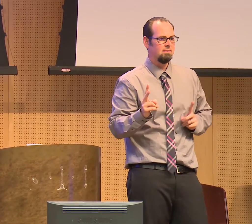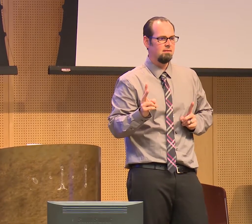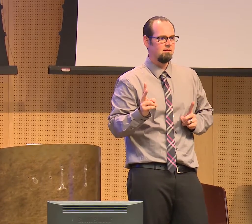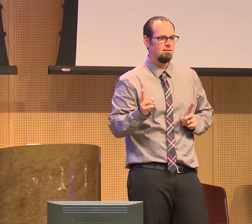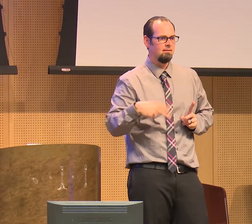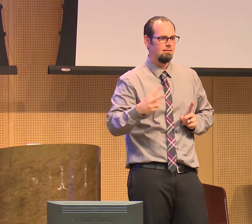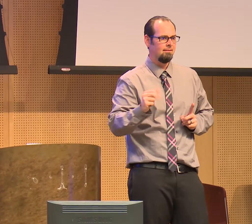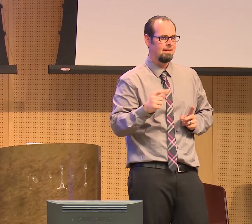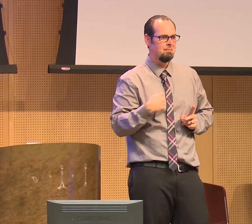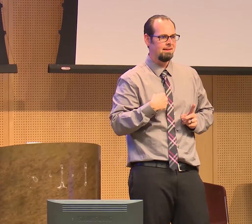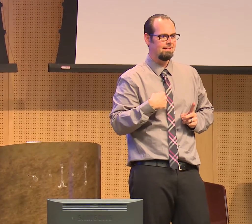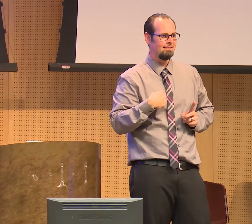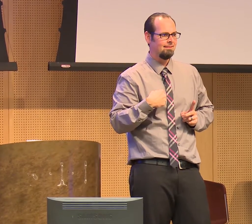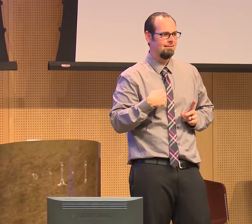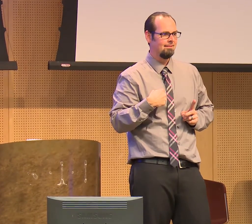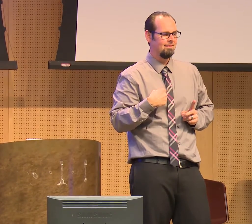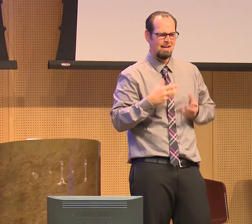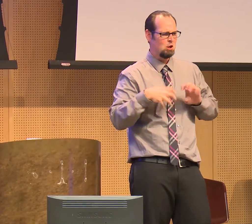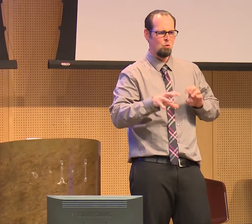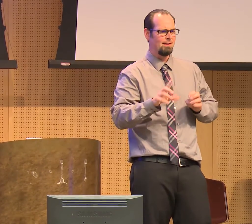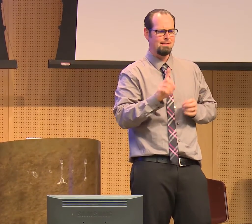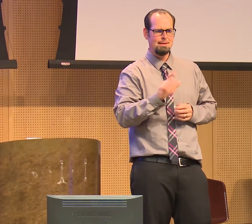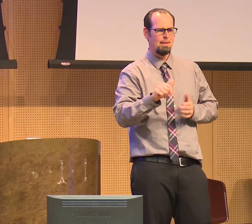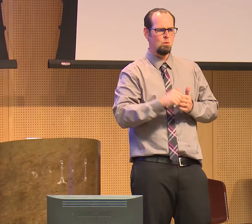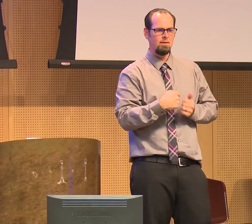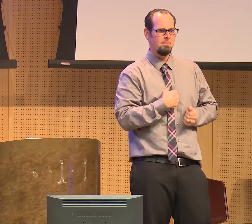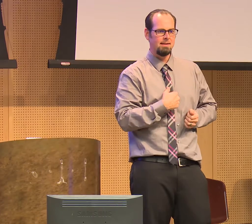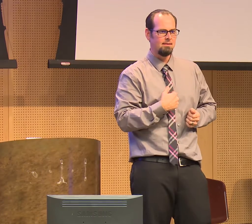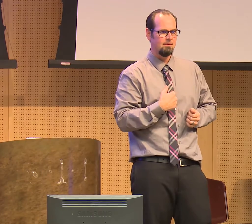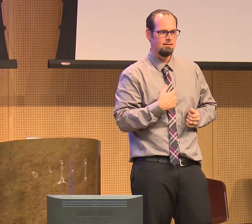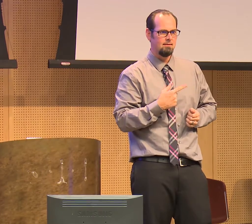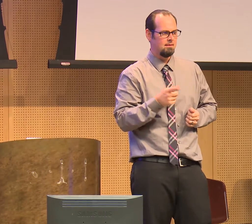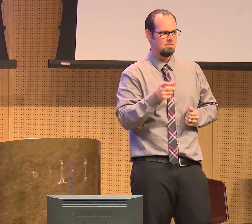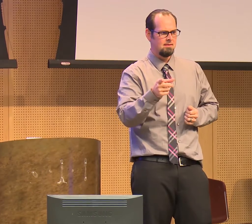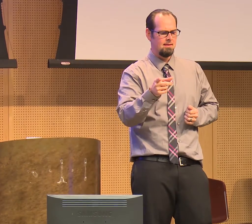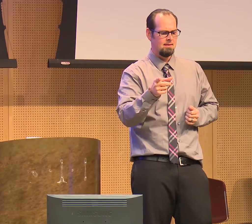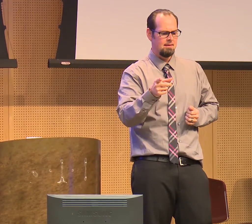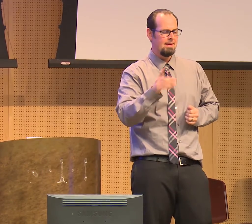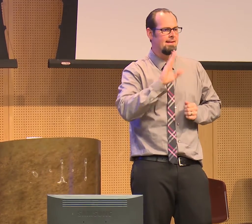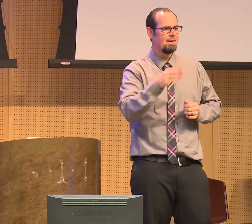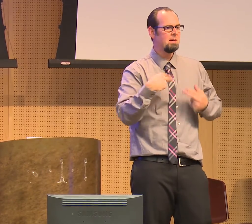And he just glanced at it. He didn't really honestly want to deal with me.